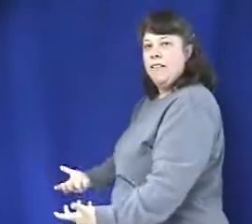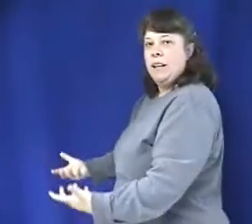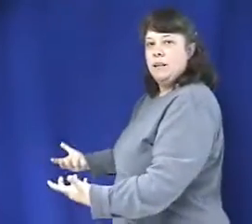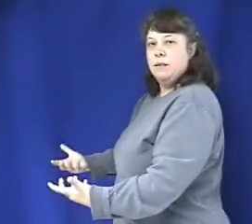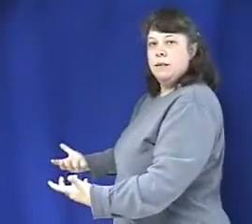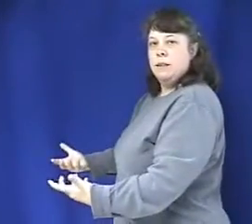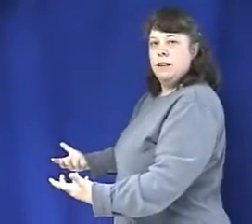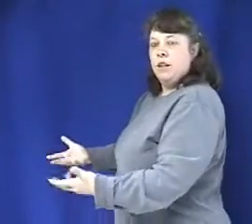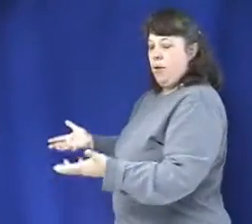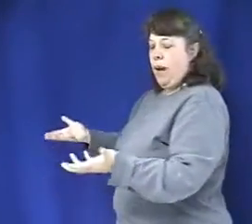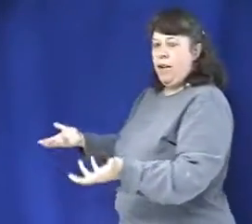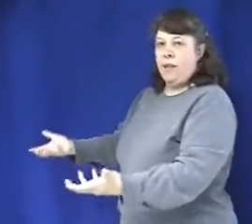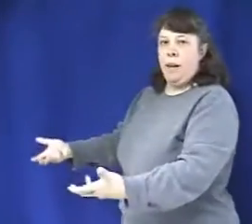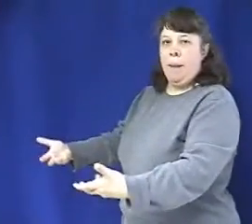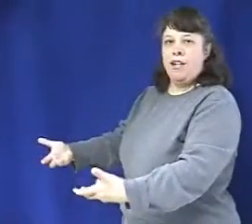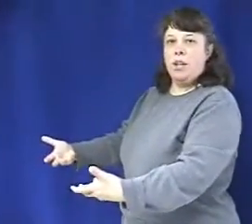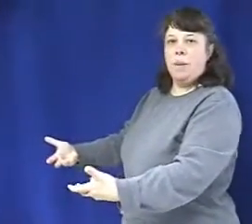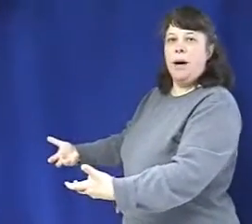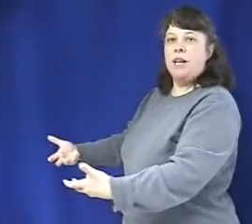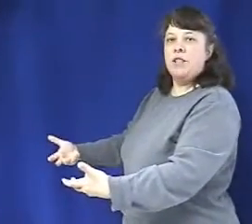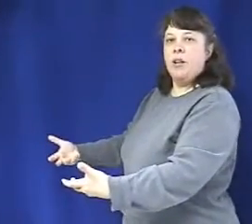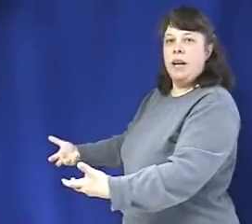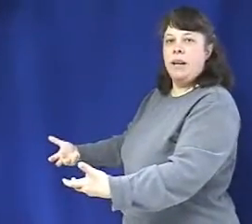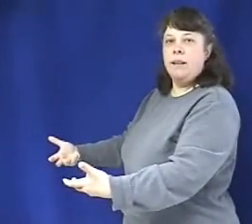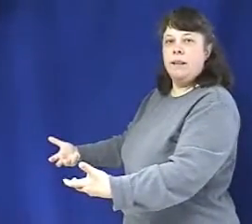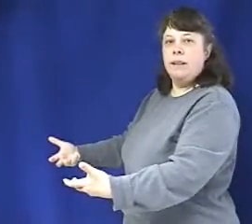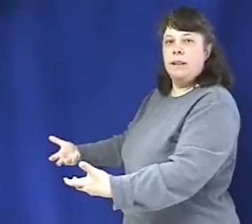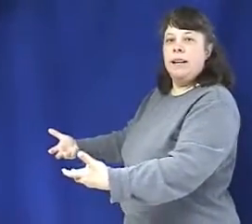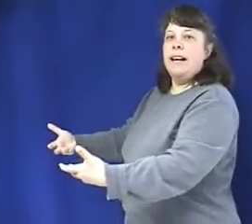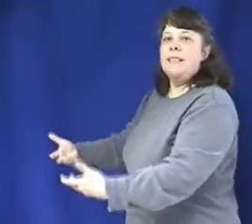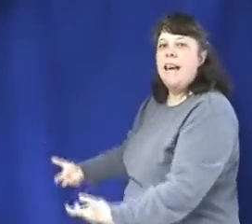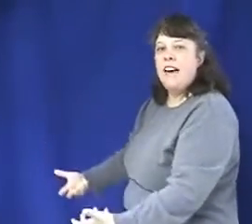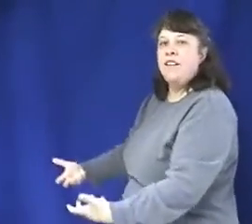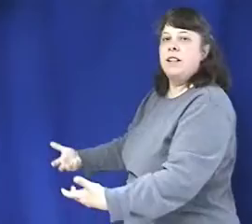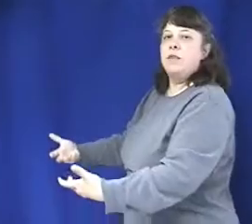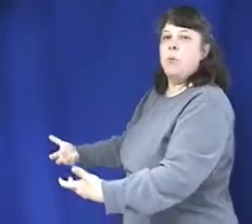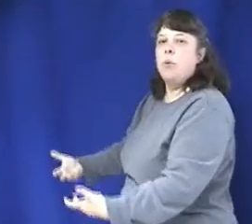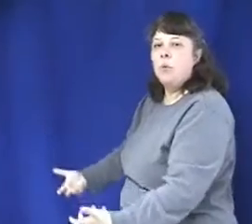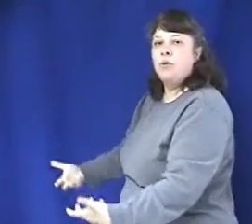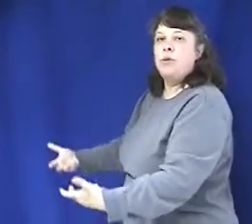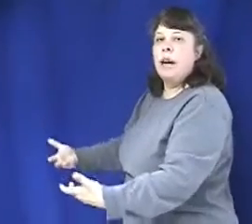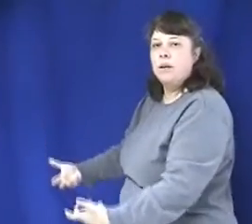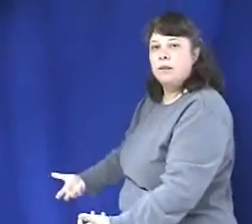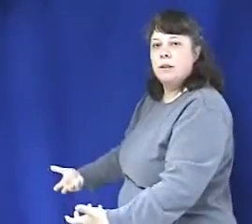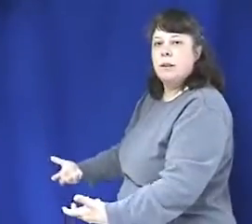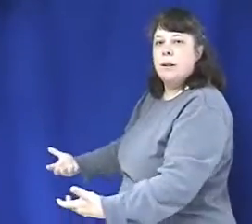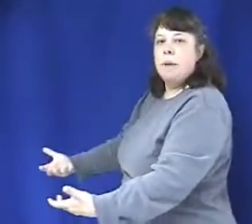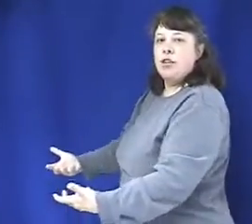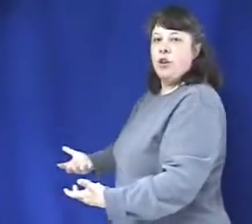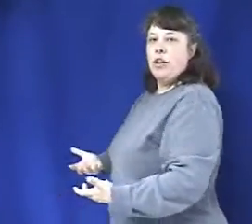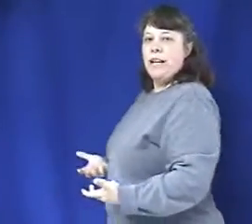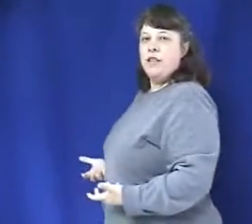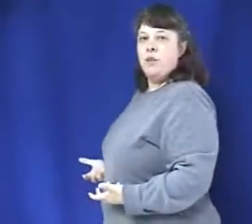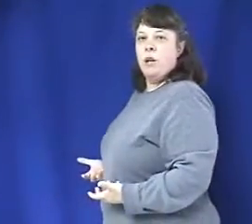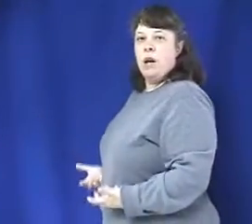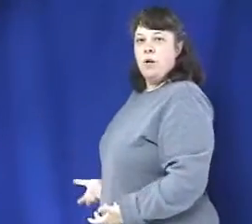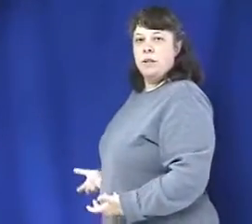Heavy. You have an imaginary box in your hand, and it's heavy, so it pulls you down. Make sure you're not in too